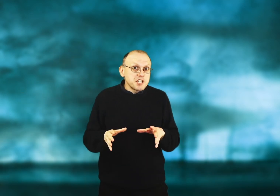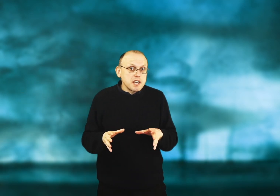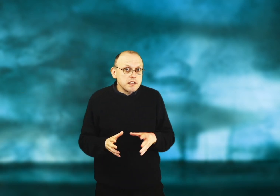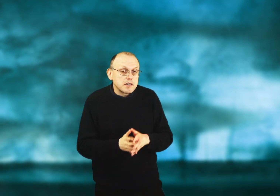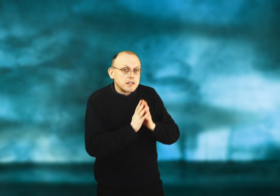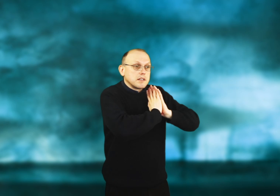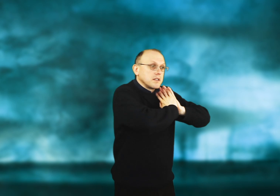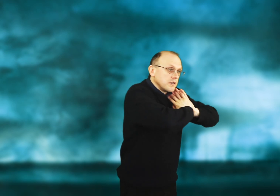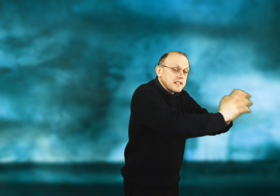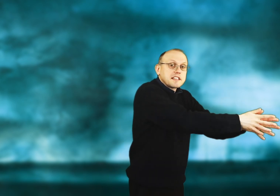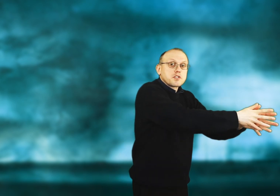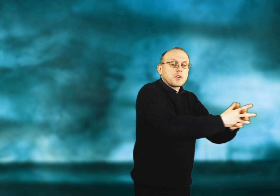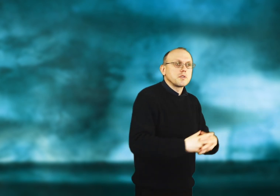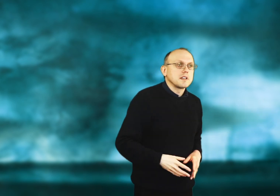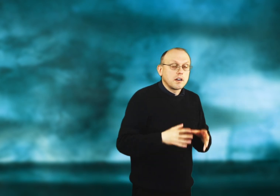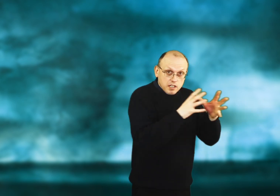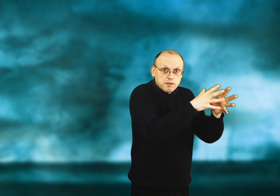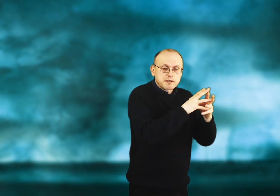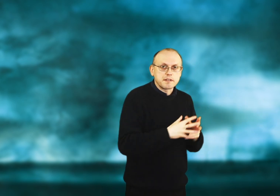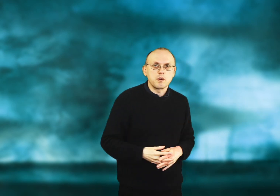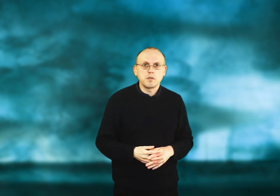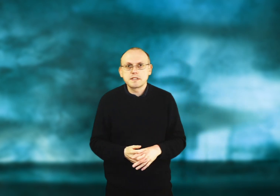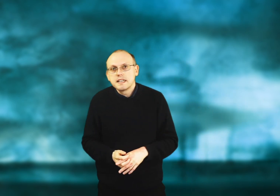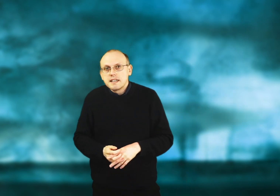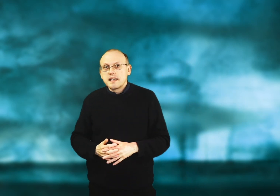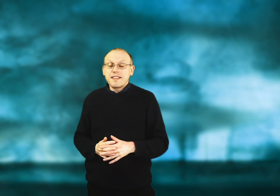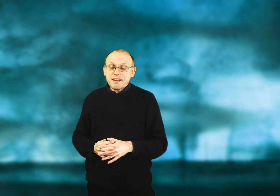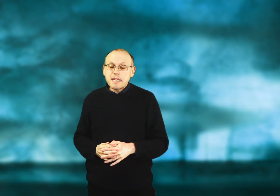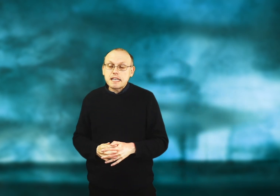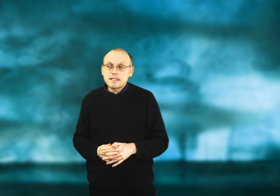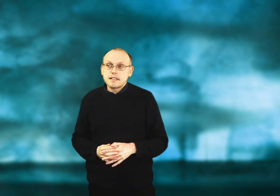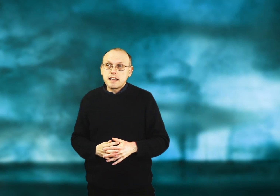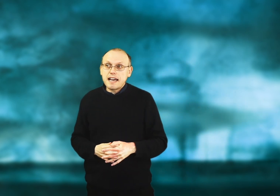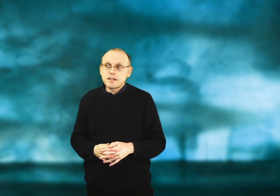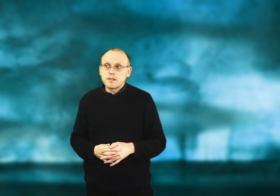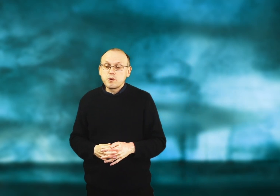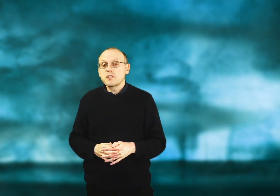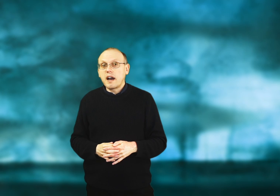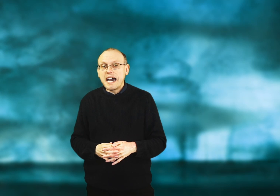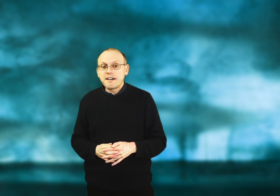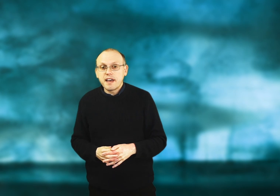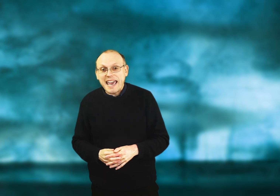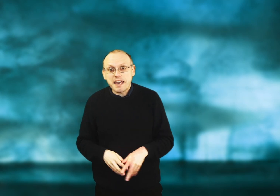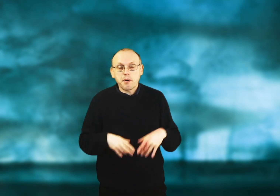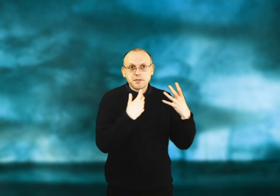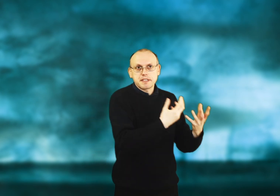mentioned non-essential clause or non-restrictive clause. That means that we also have a restrictive